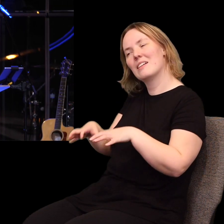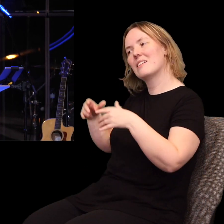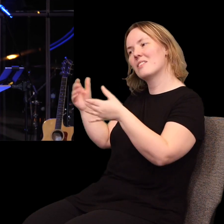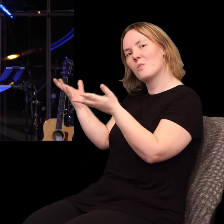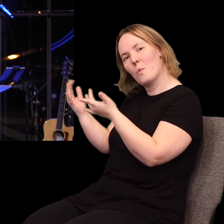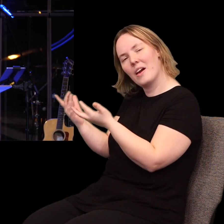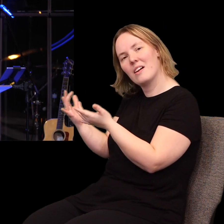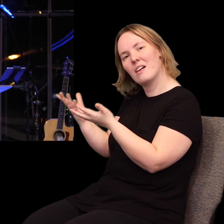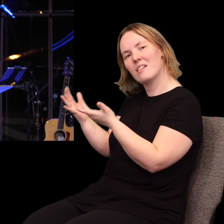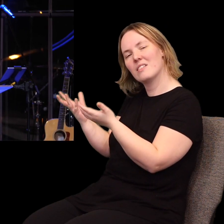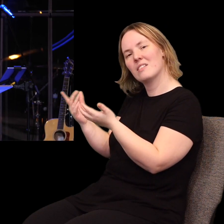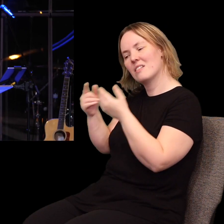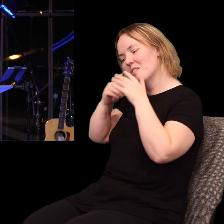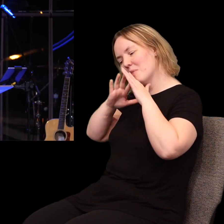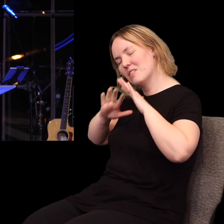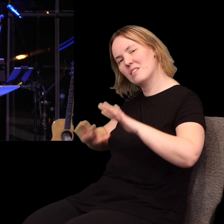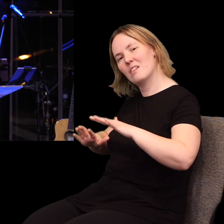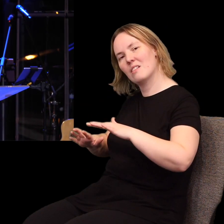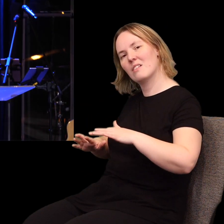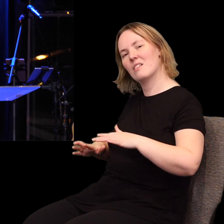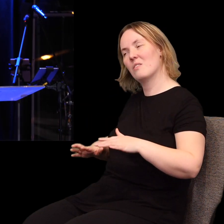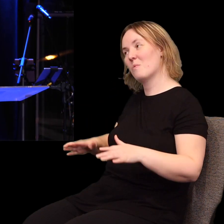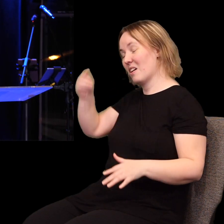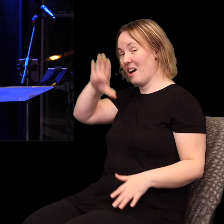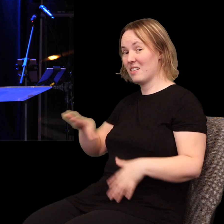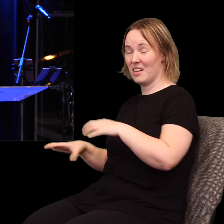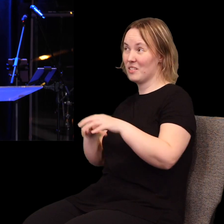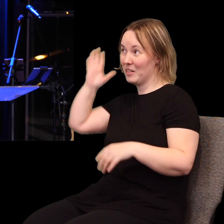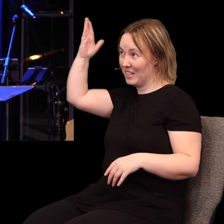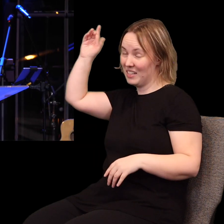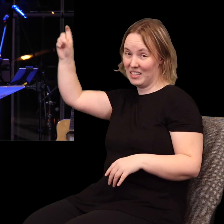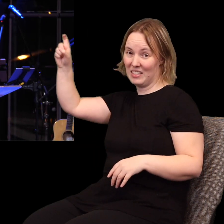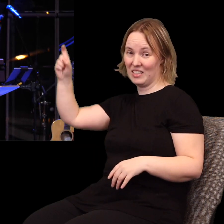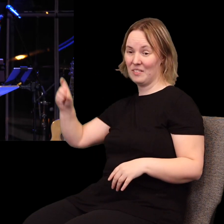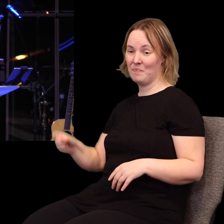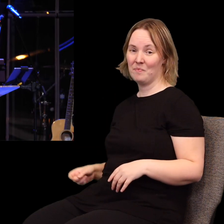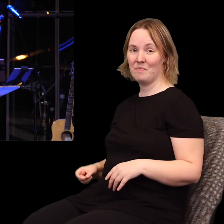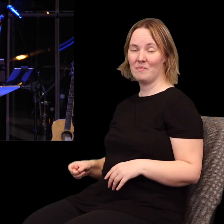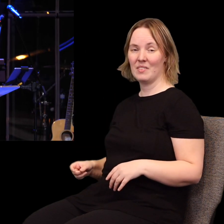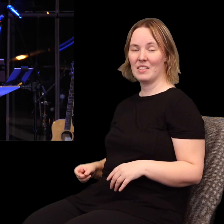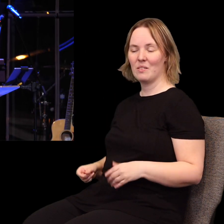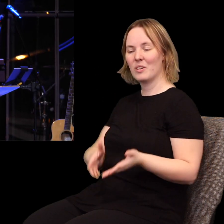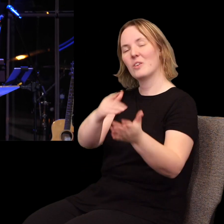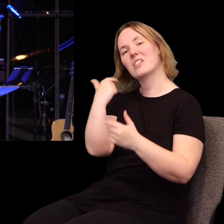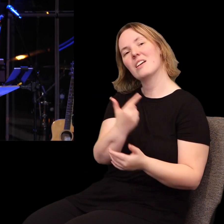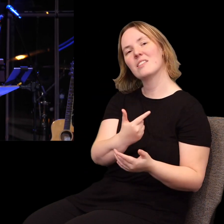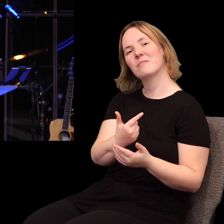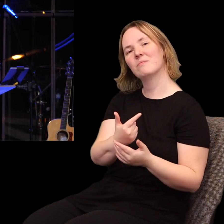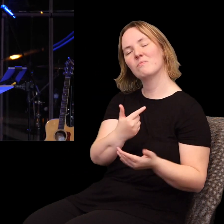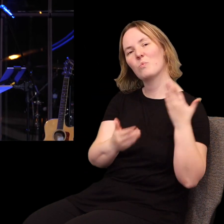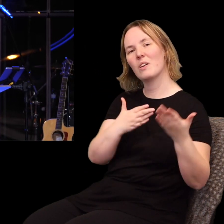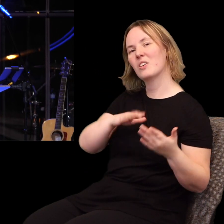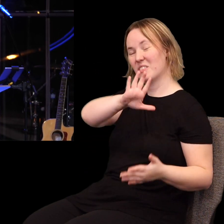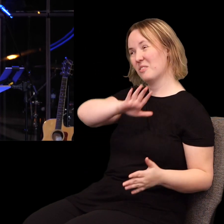still while God does what he needs to do. Jesus called that abiding. And so I want to encourage us this